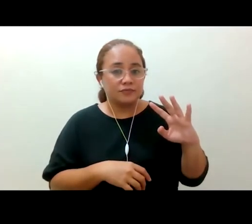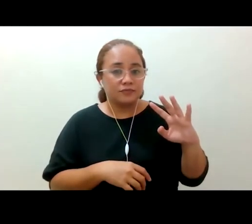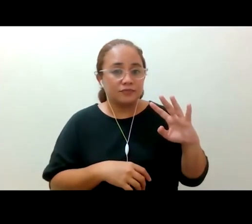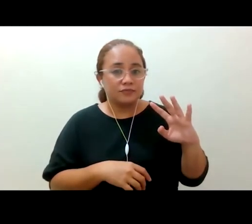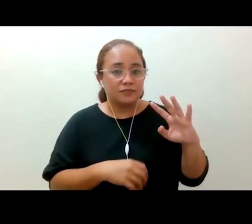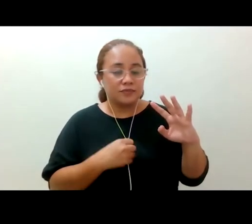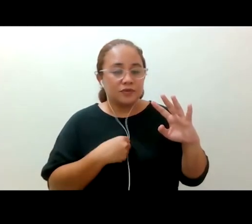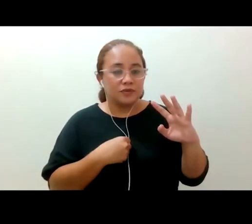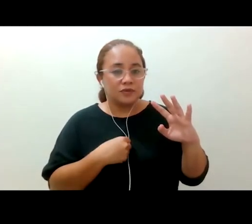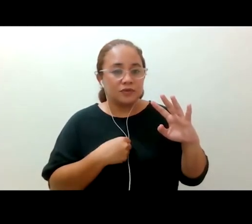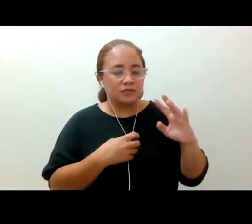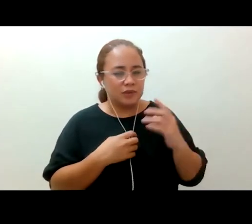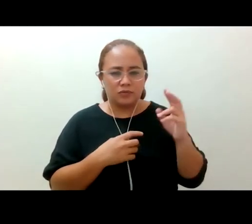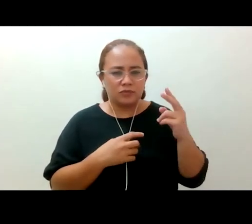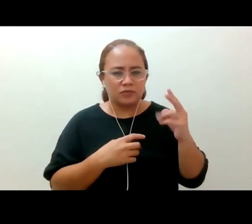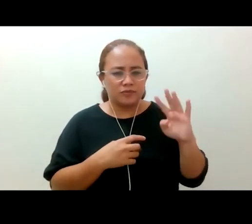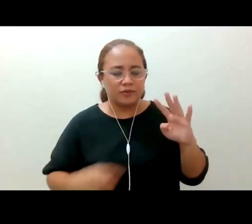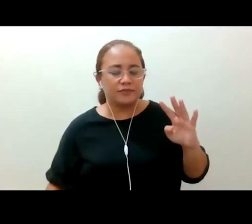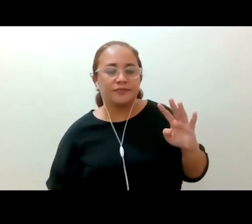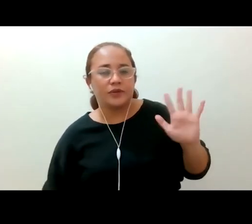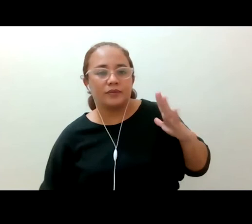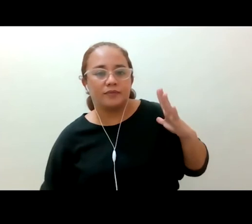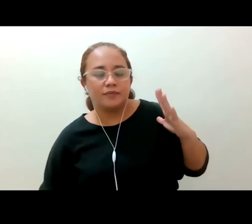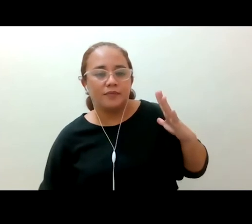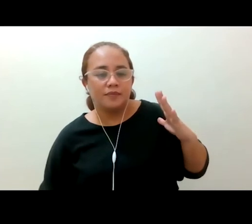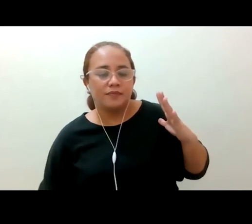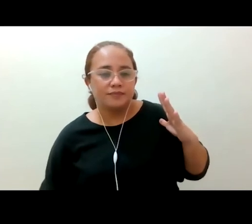Sorry, figure 2. Oh, hold on a second here.